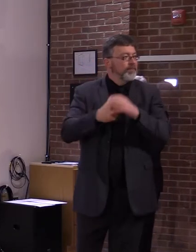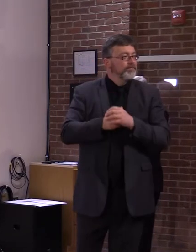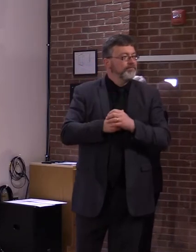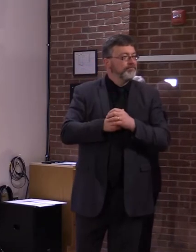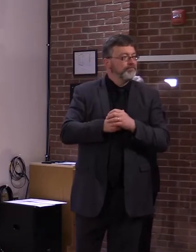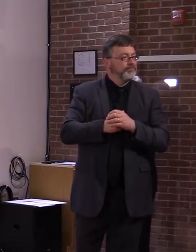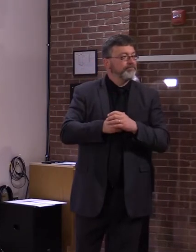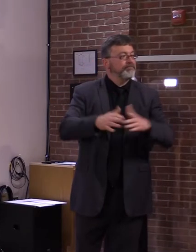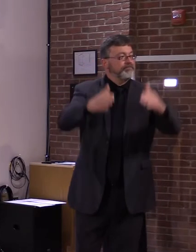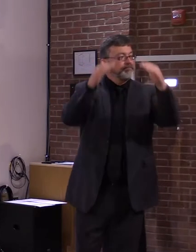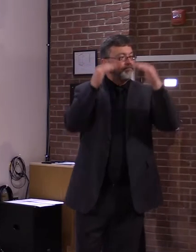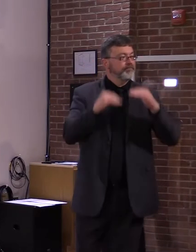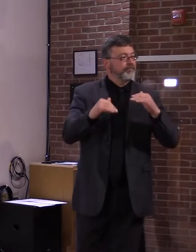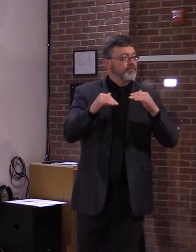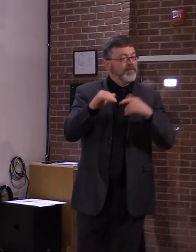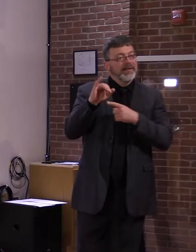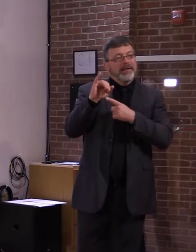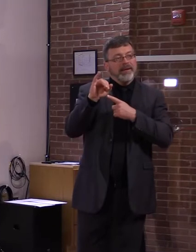Thank you.